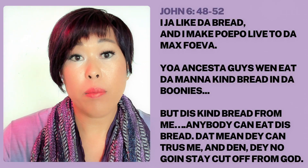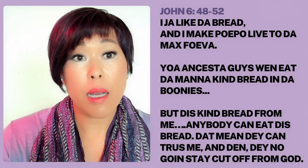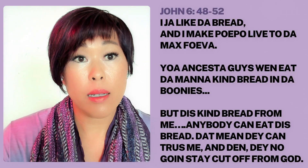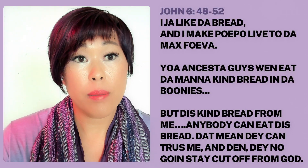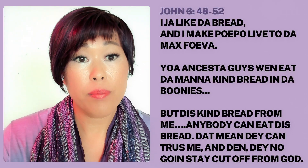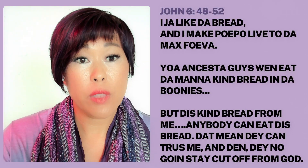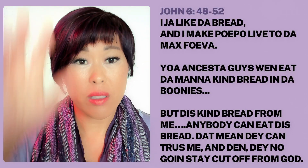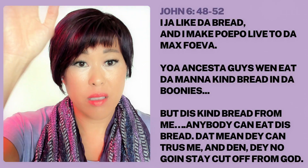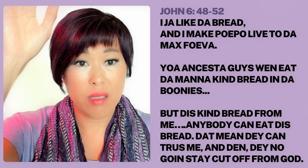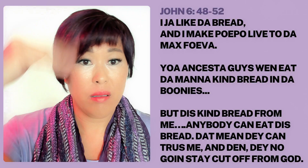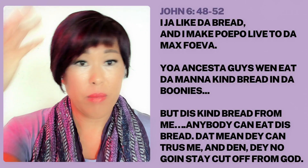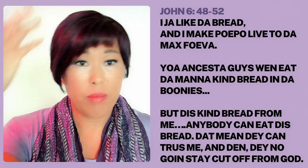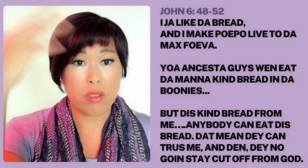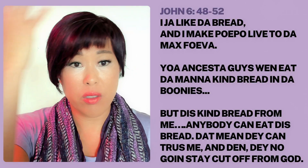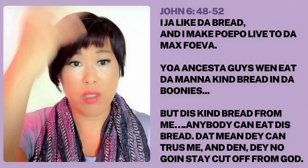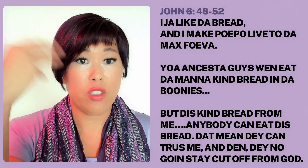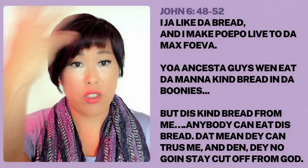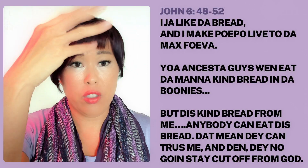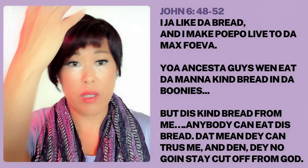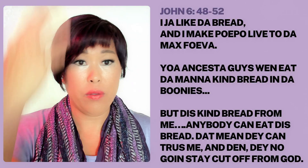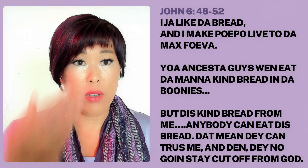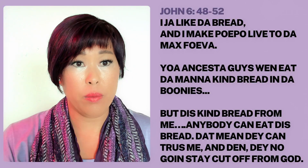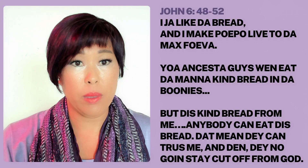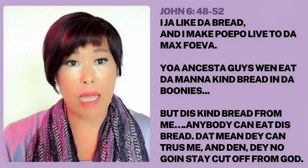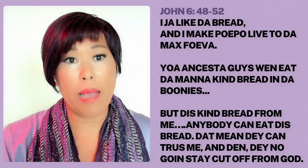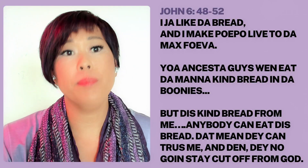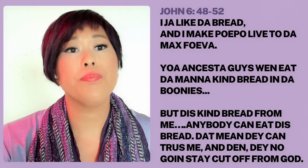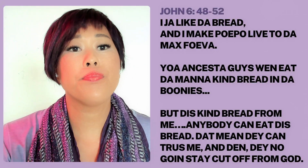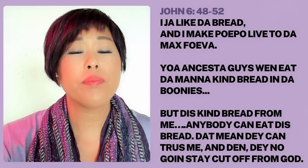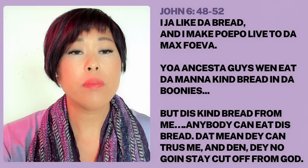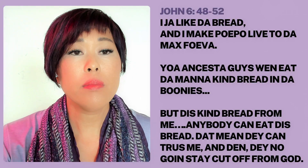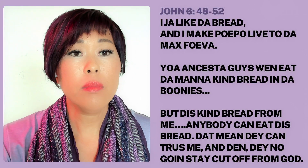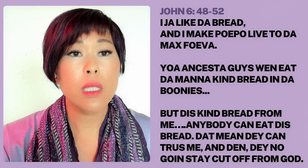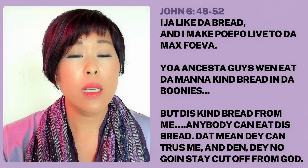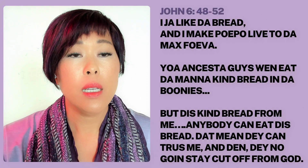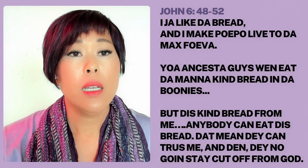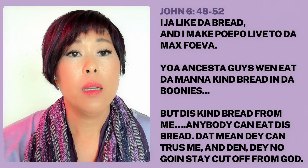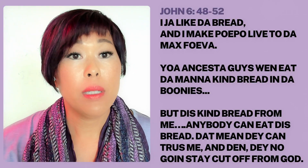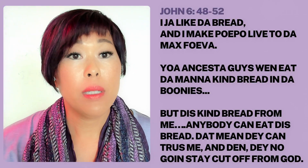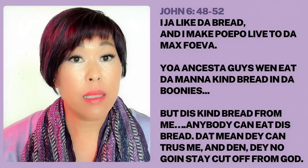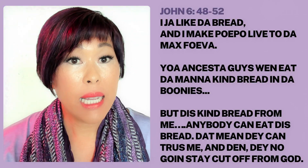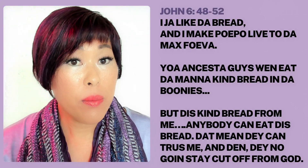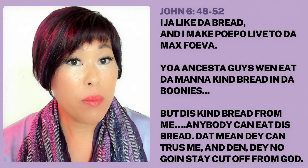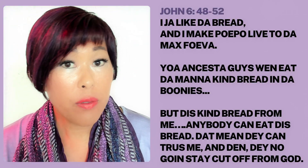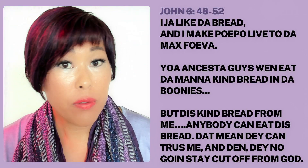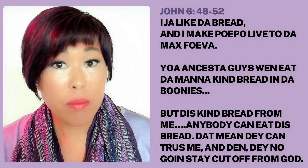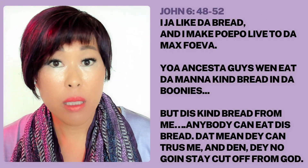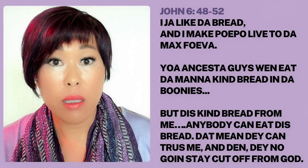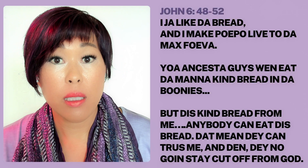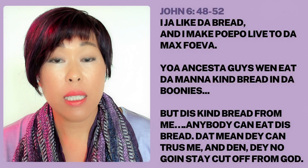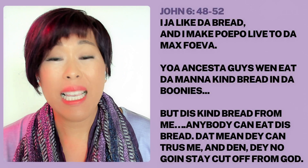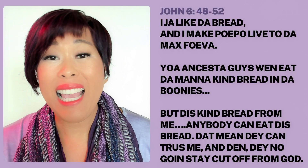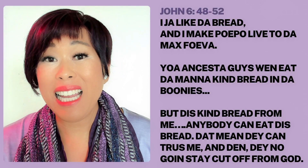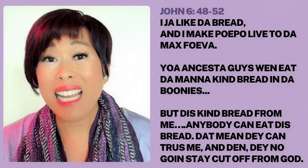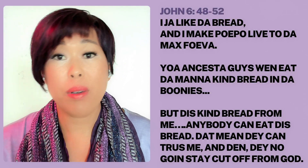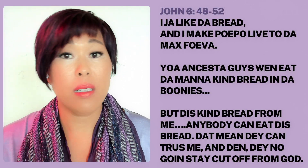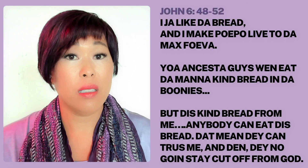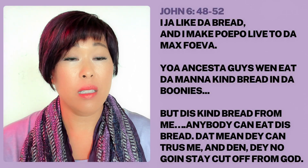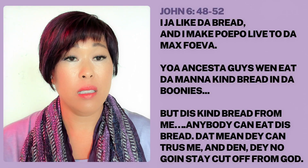mana, magical stuff that fell from the sky. But this kind bread for me, anybody can eat this